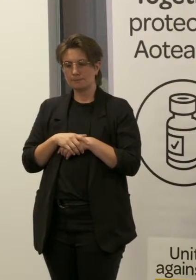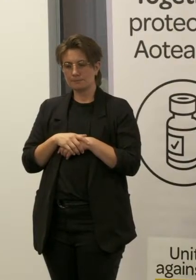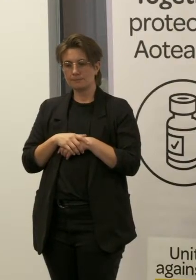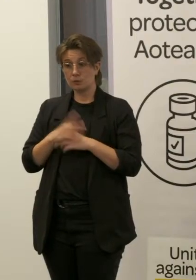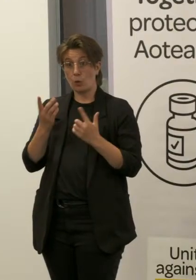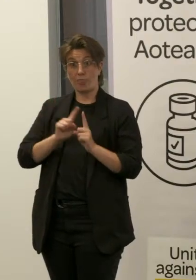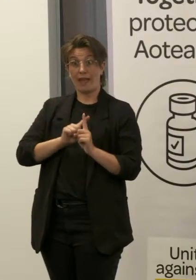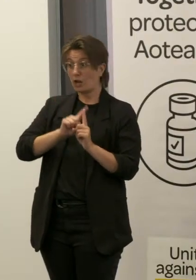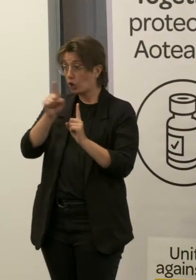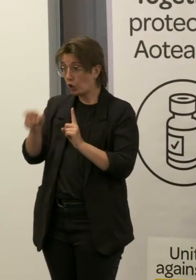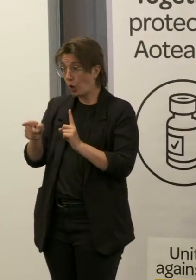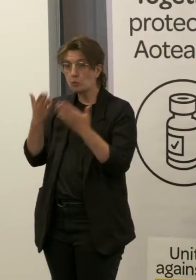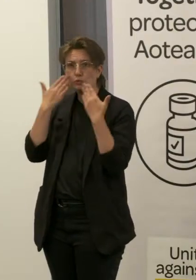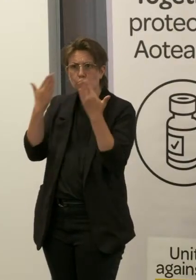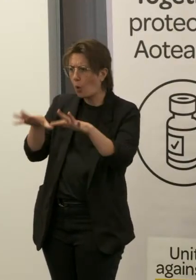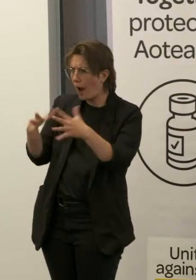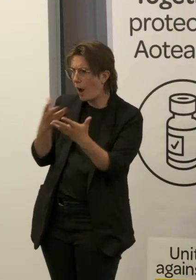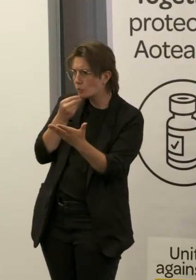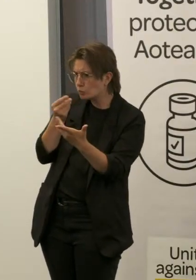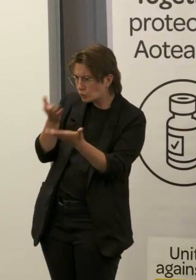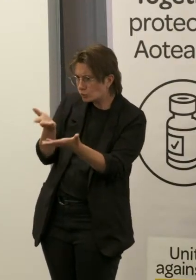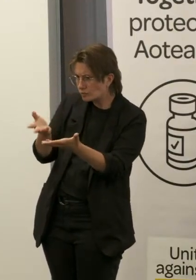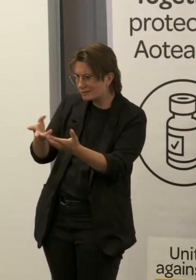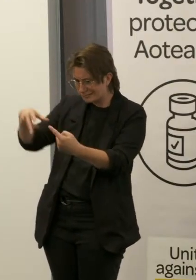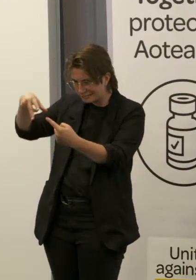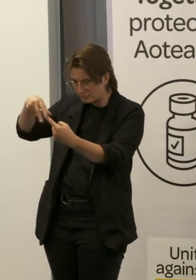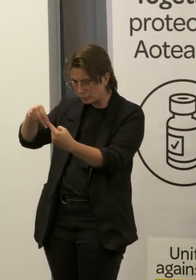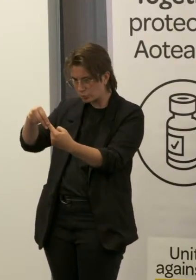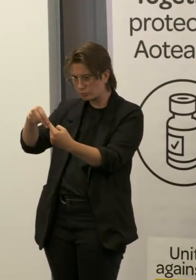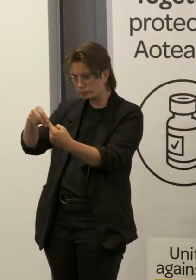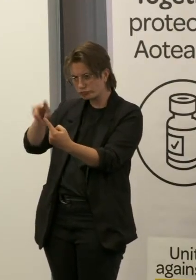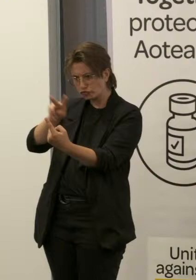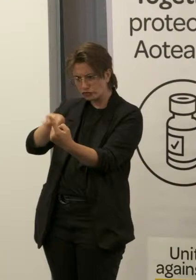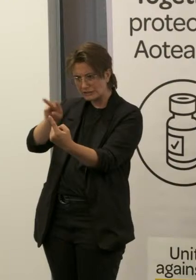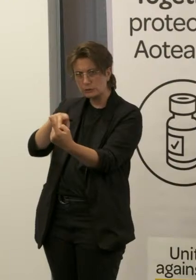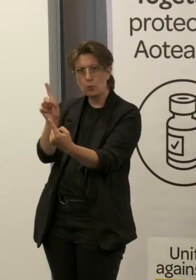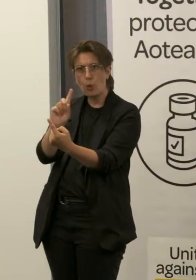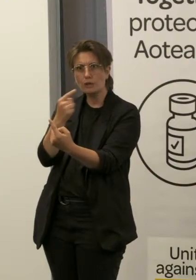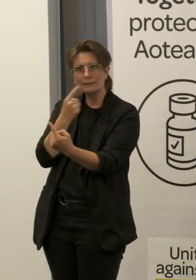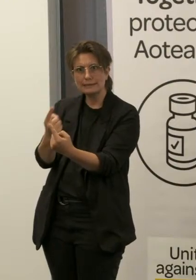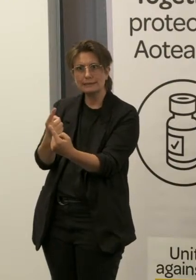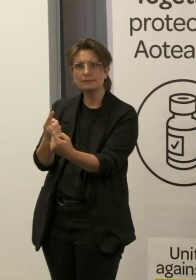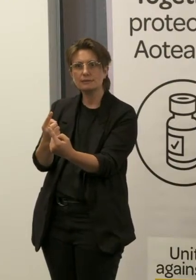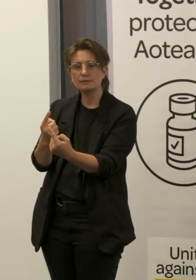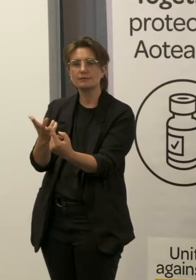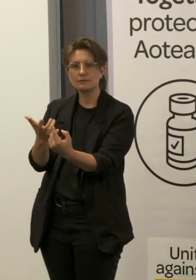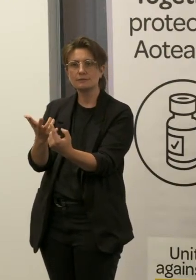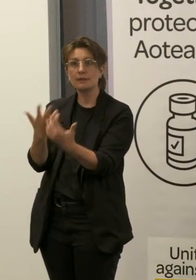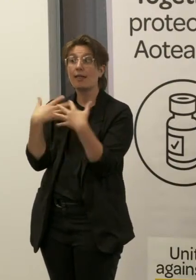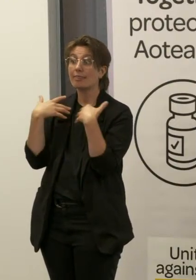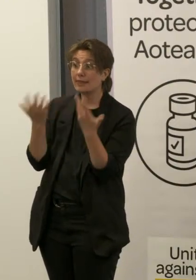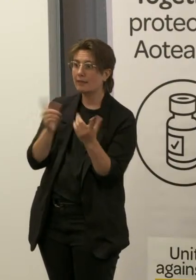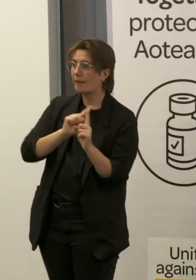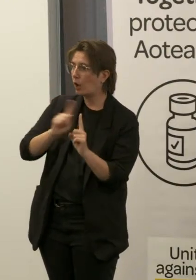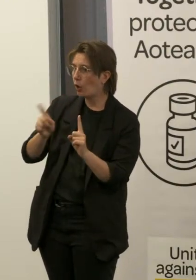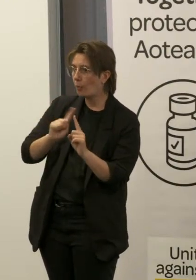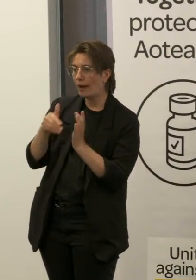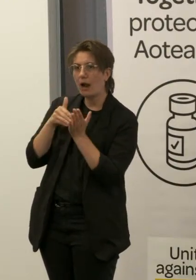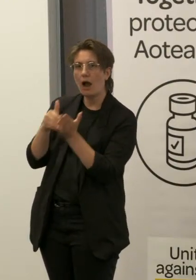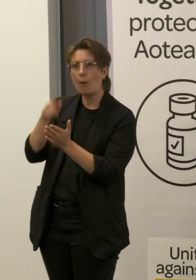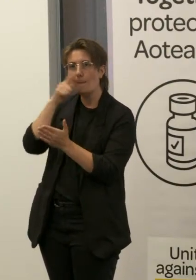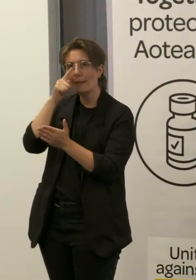they demonstrate the use of the tool, which is quite unfamiliar for people, and then they can go back and they can support the recording of those readings